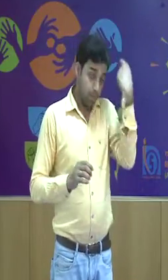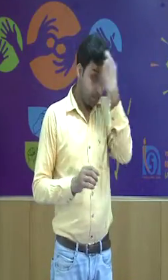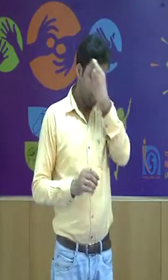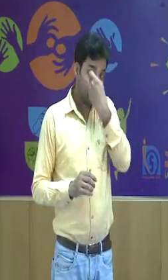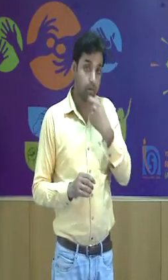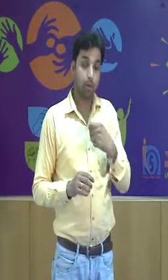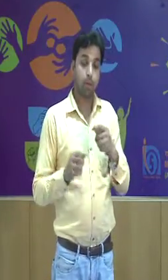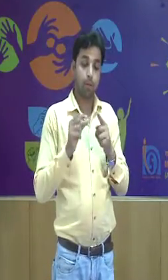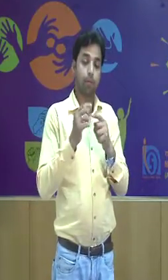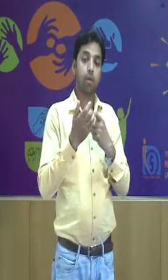Parda Pratha,